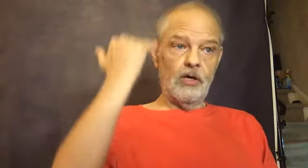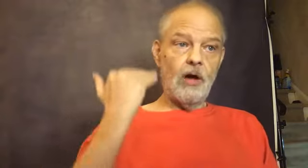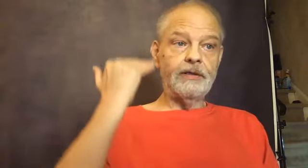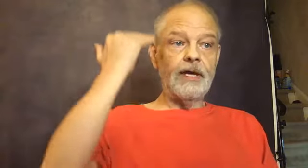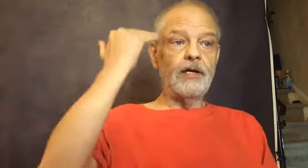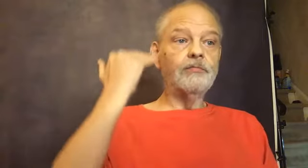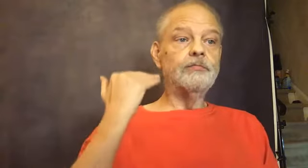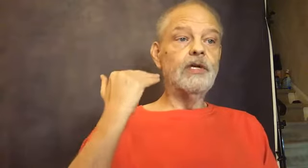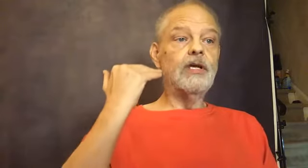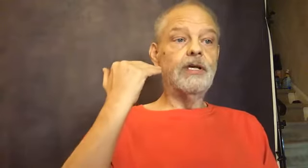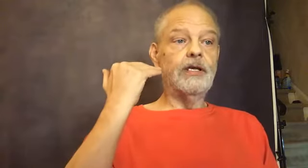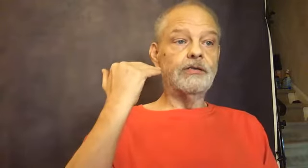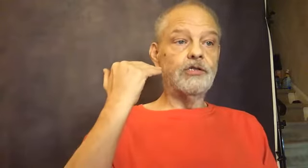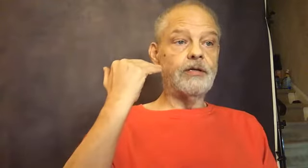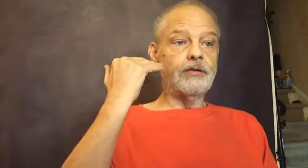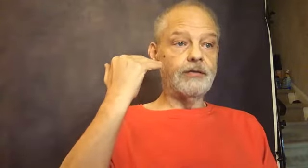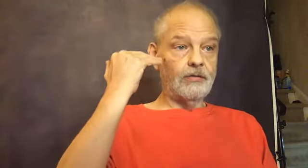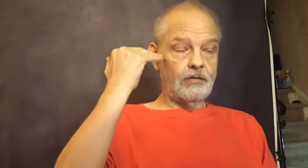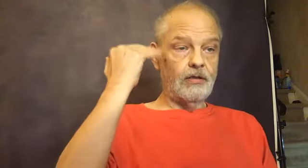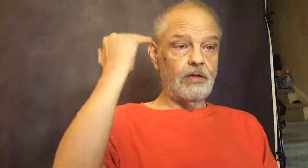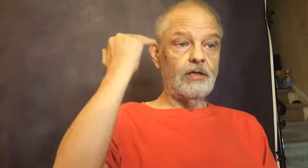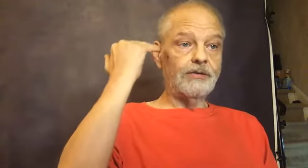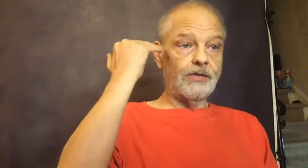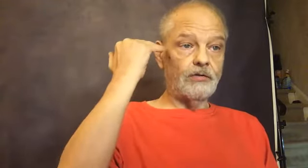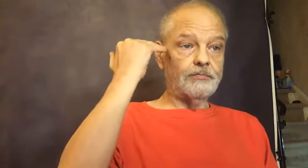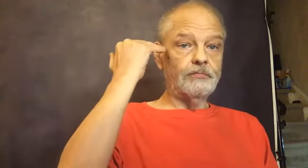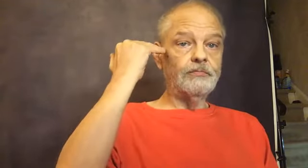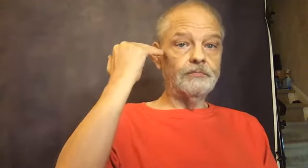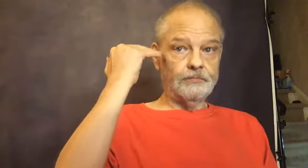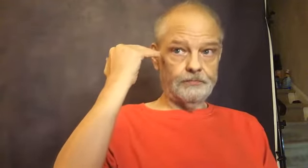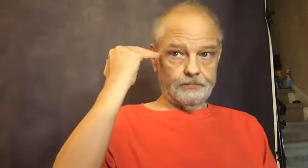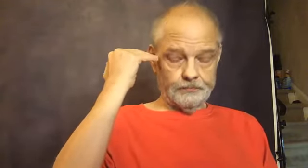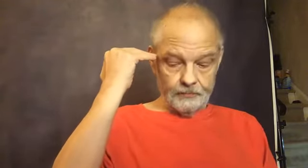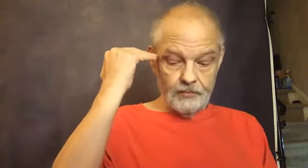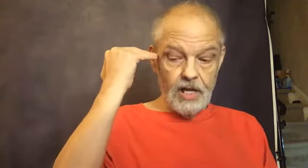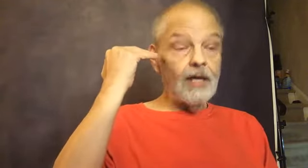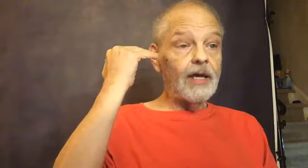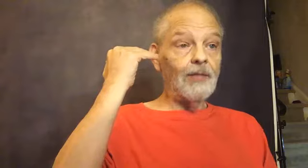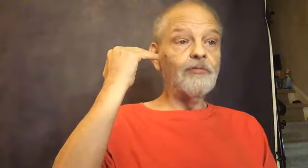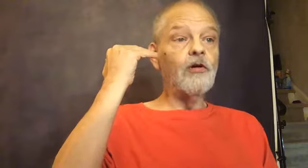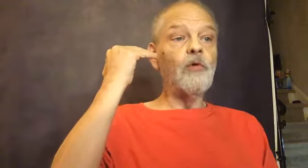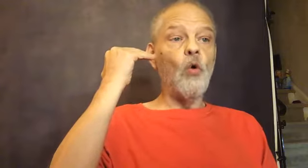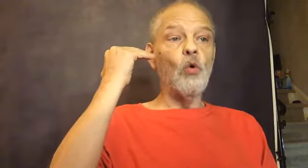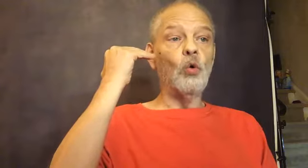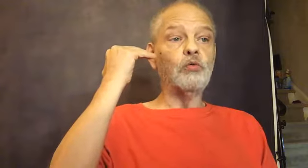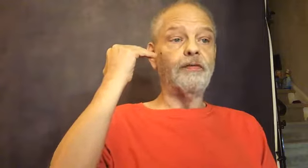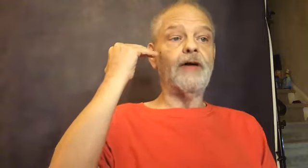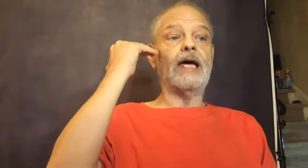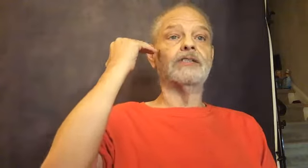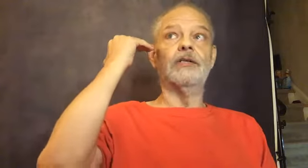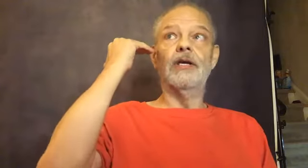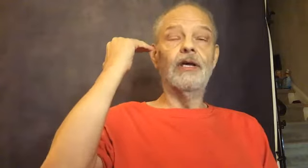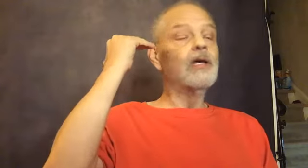up and down, is gender. So it came from old-fashioned